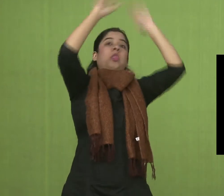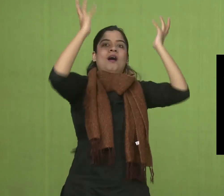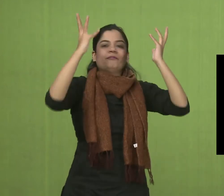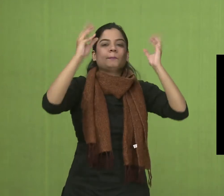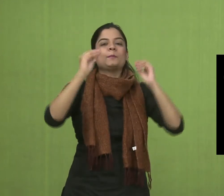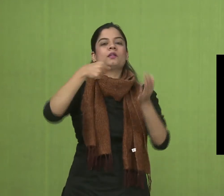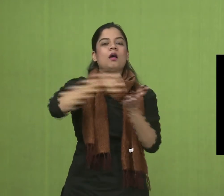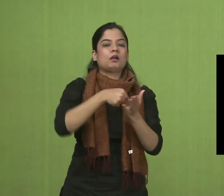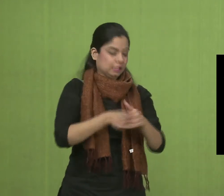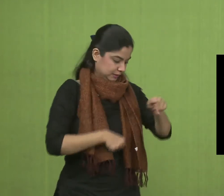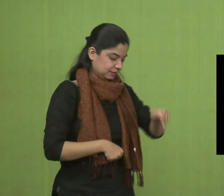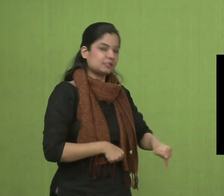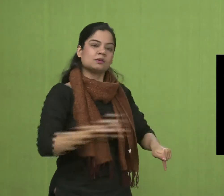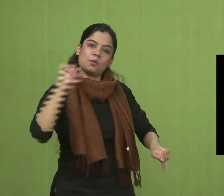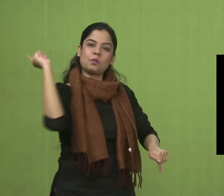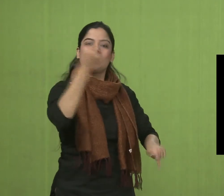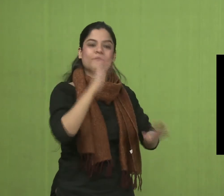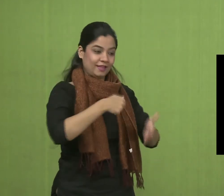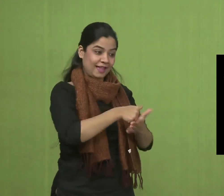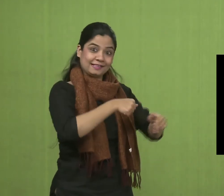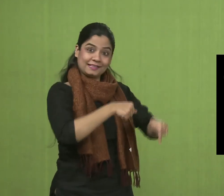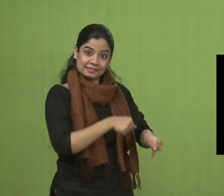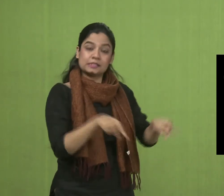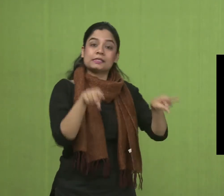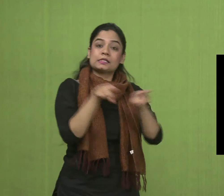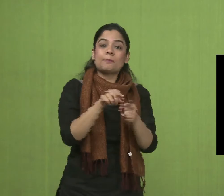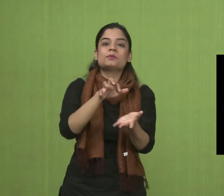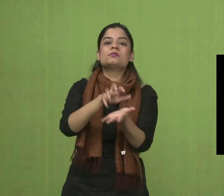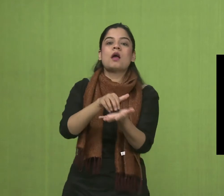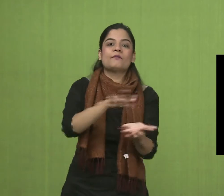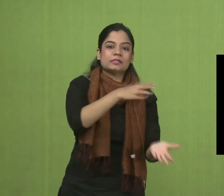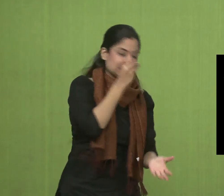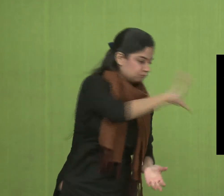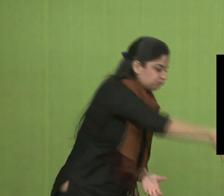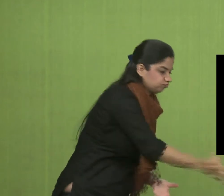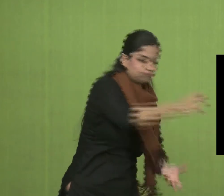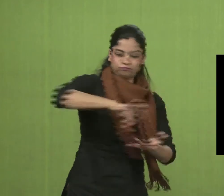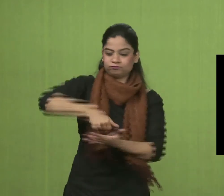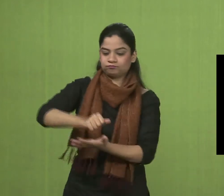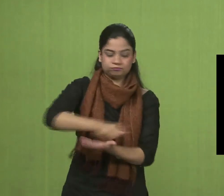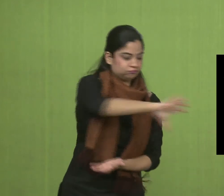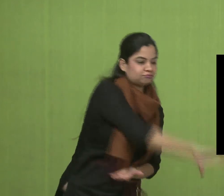injury. So it's always advisable to keep it on the floor so that it's easier to use and you can keep it close to